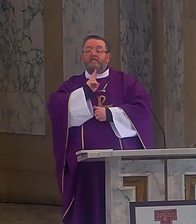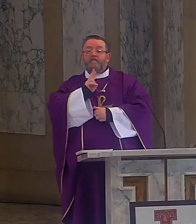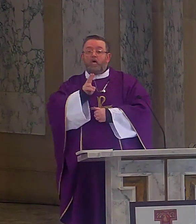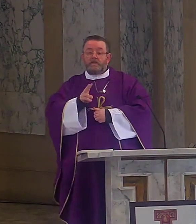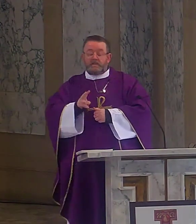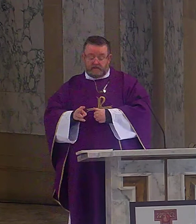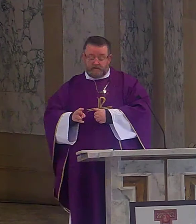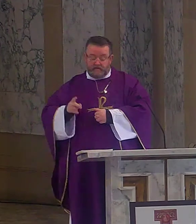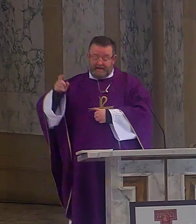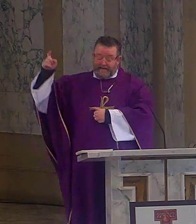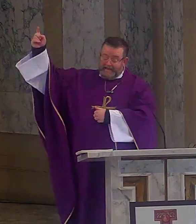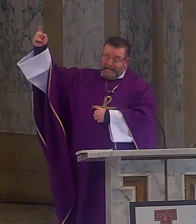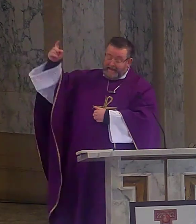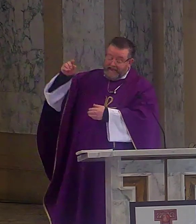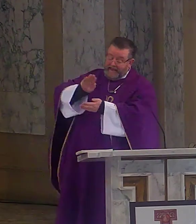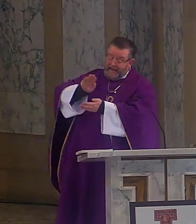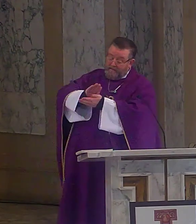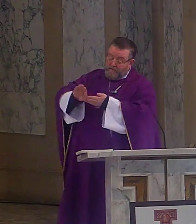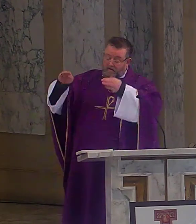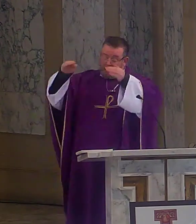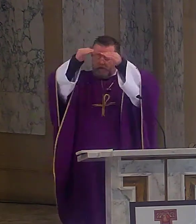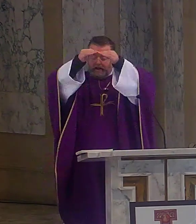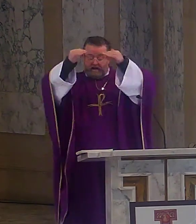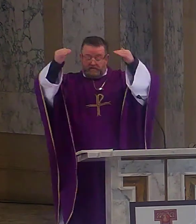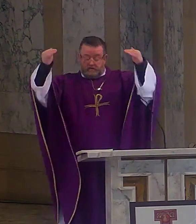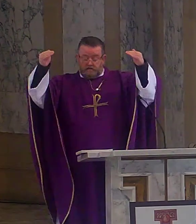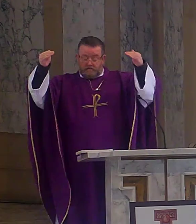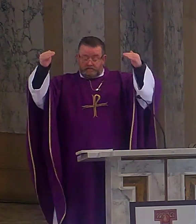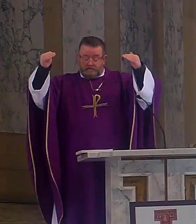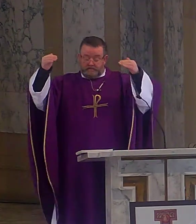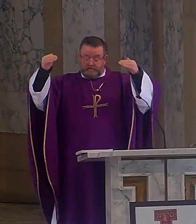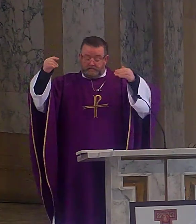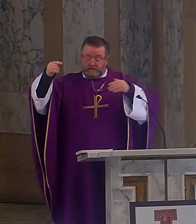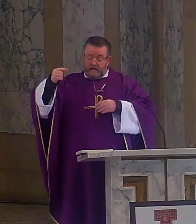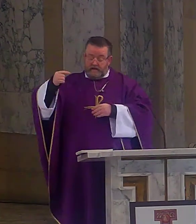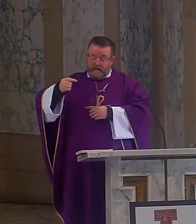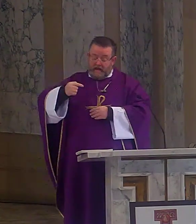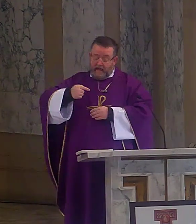a voice came from heaven